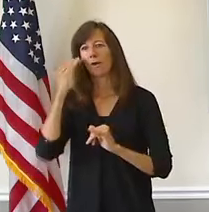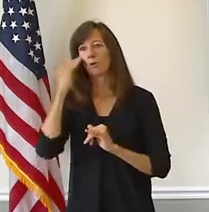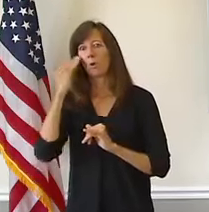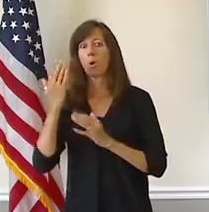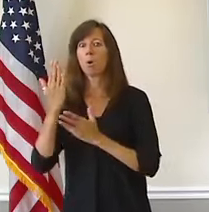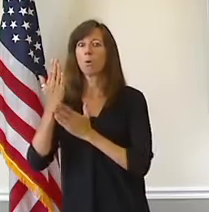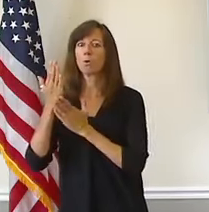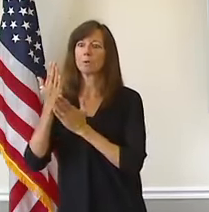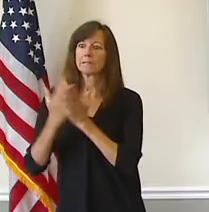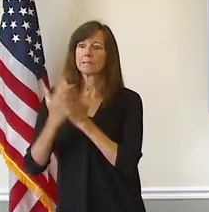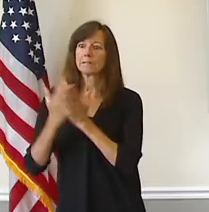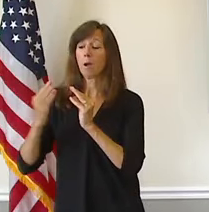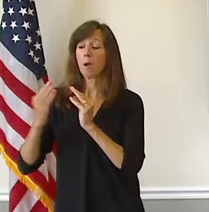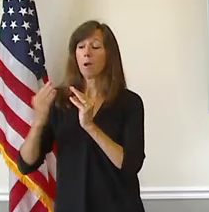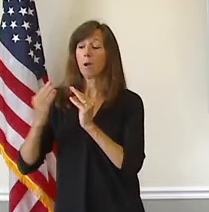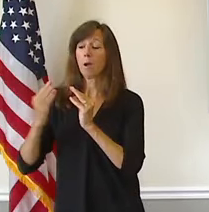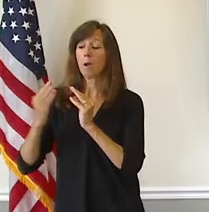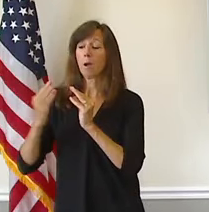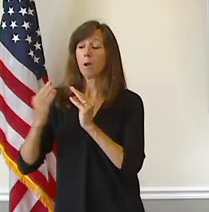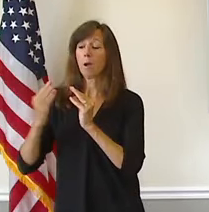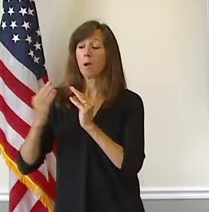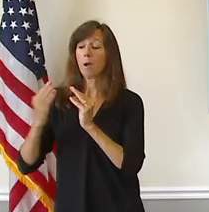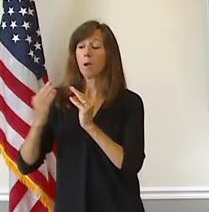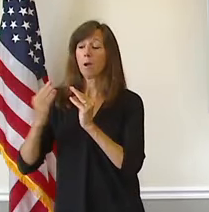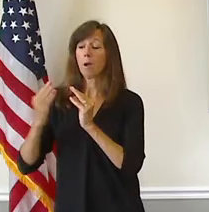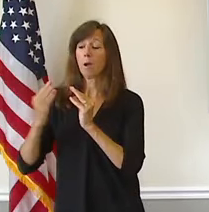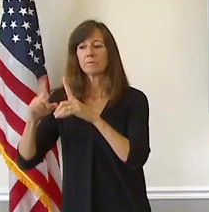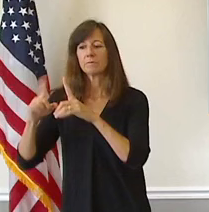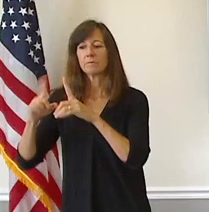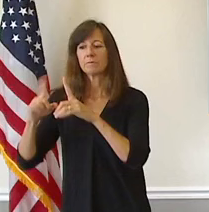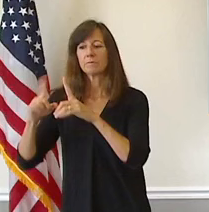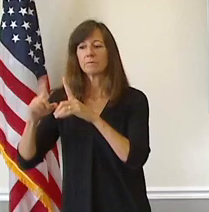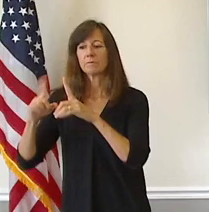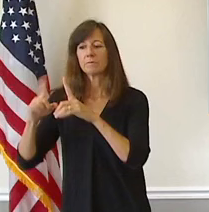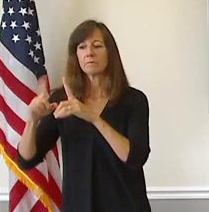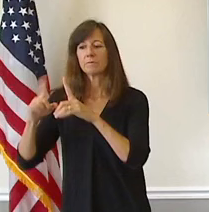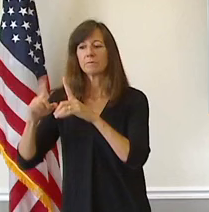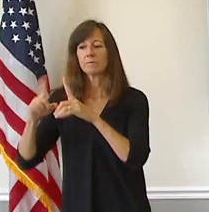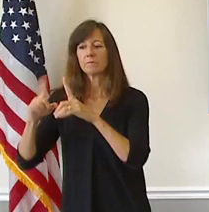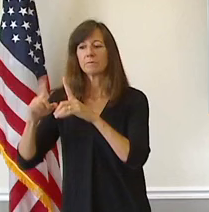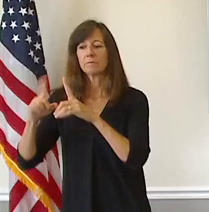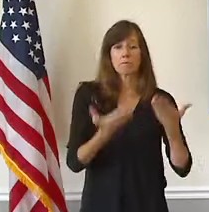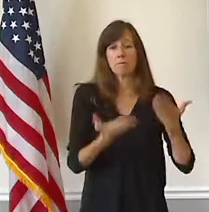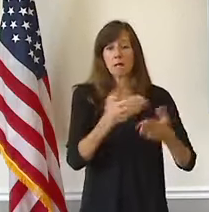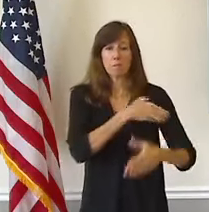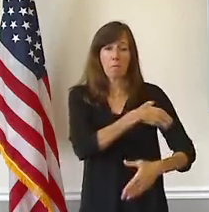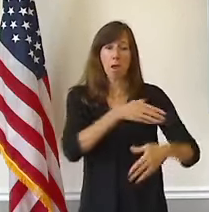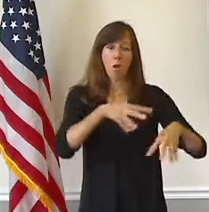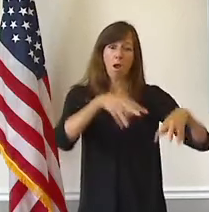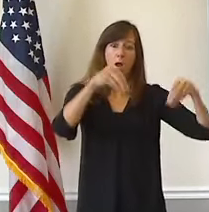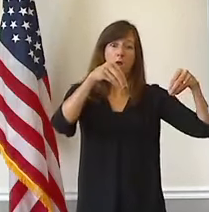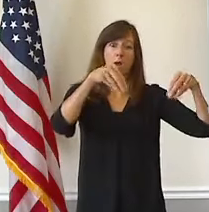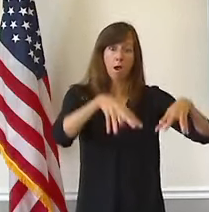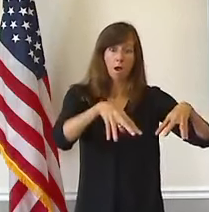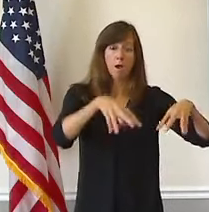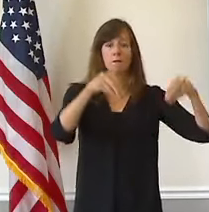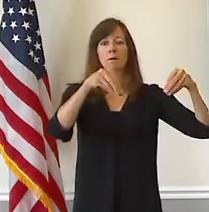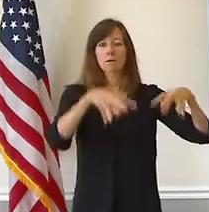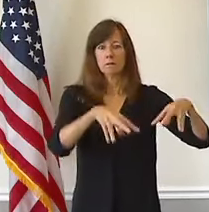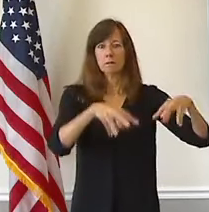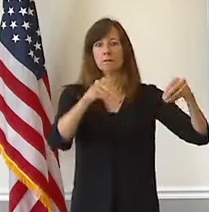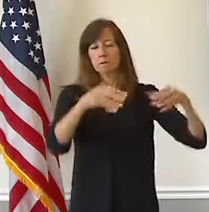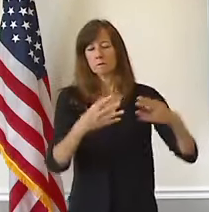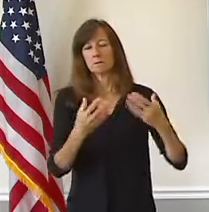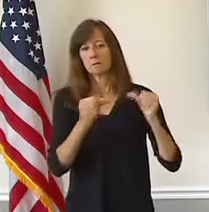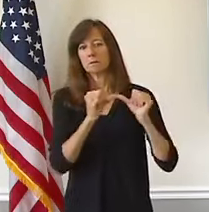turned on, you might come off for a period of time. But basically speaking, in NYSEG and Central Hudson, they've met the 100% restoration. But again, we know that there are